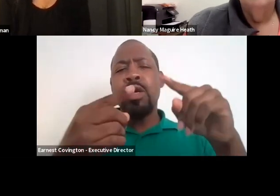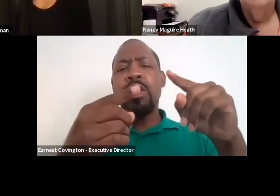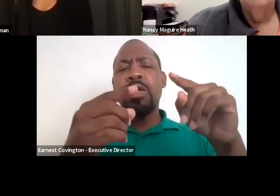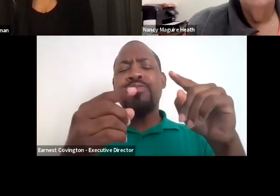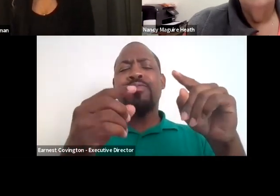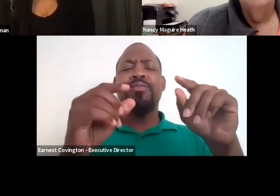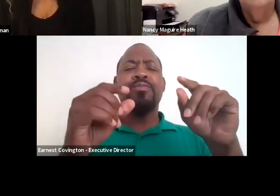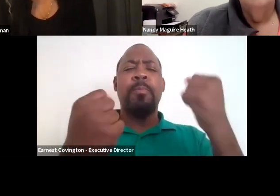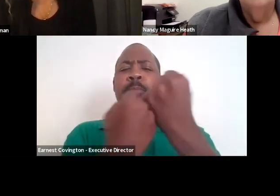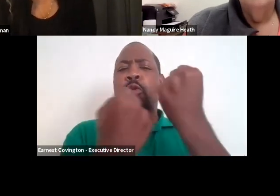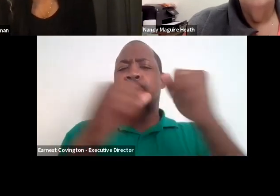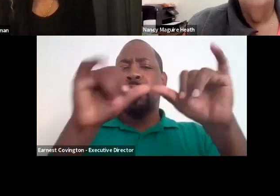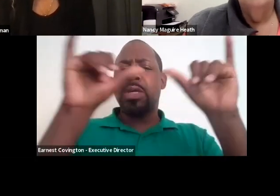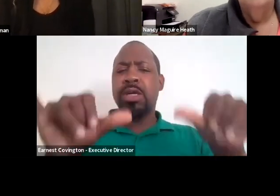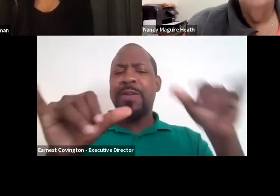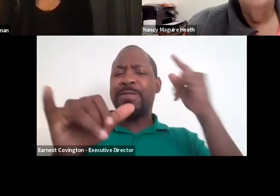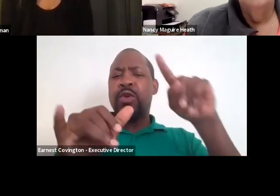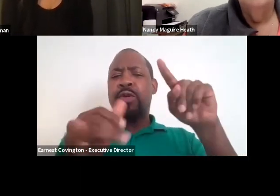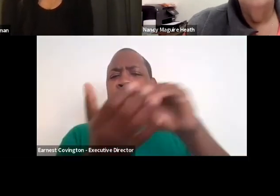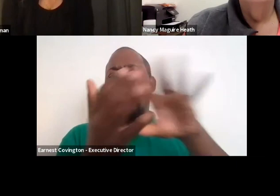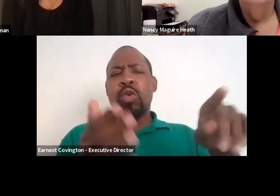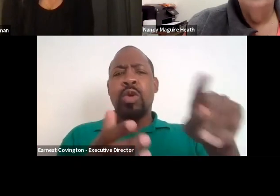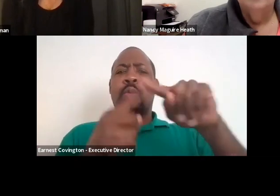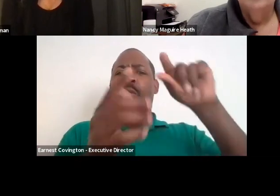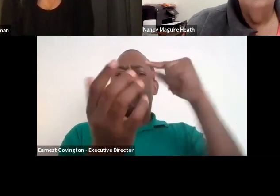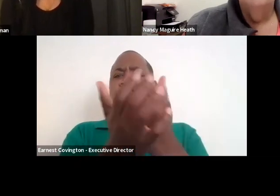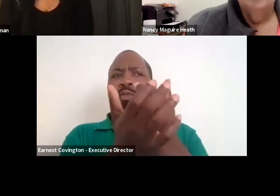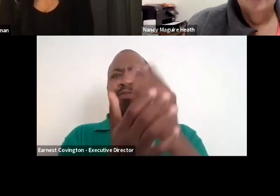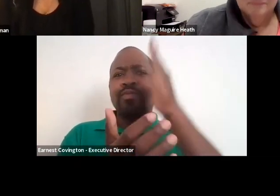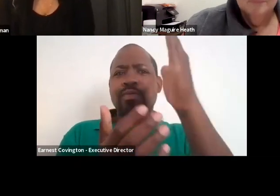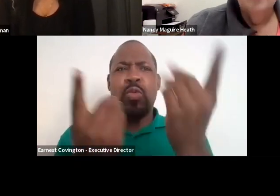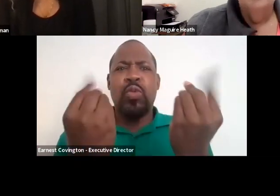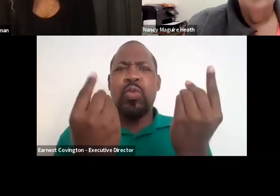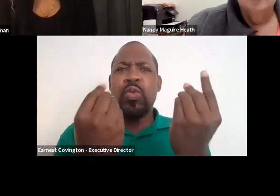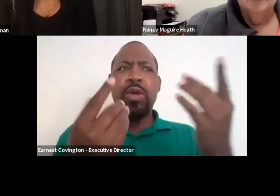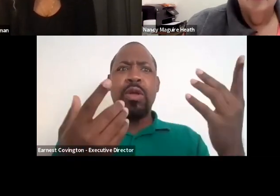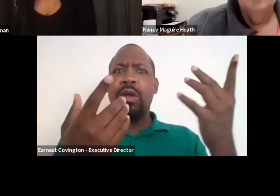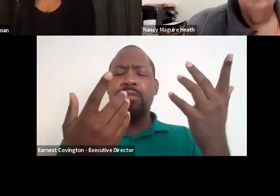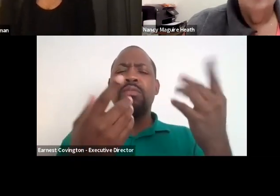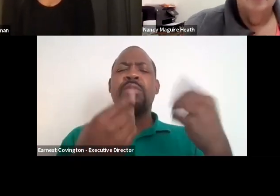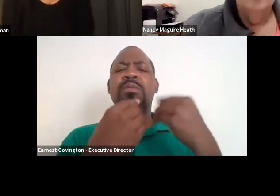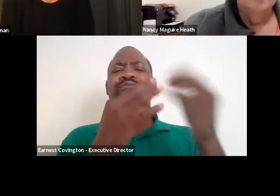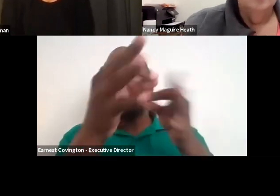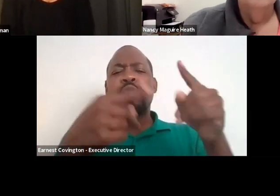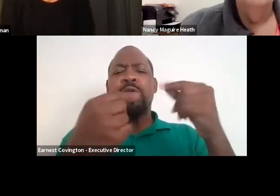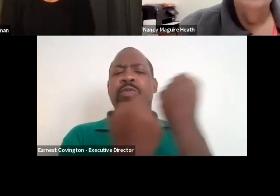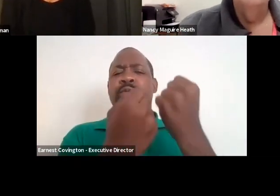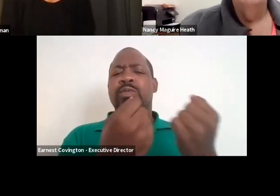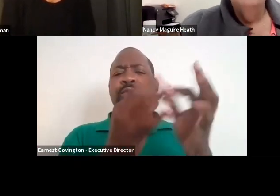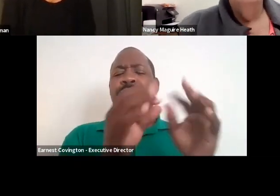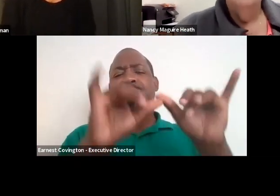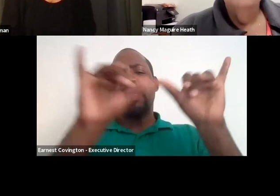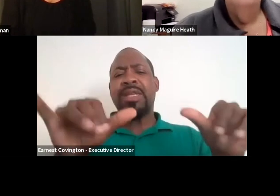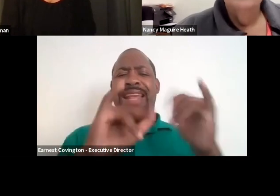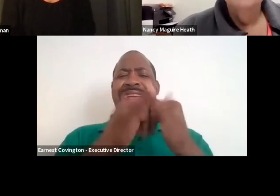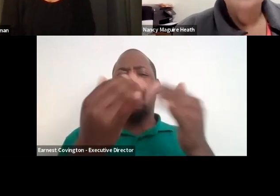to, talk a little about advice I had for people and to create a support system for students who are graduating and talk